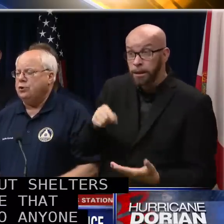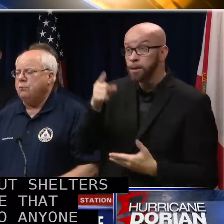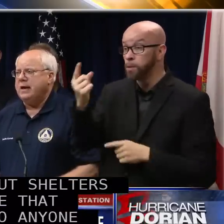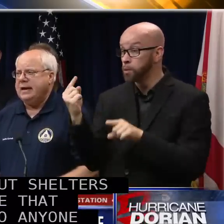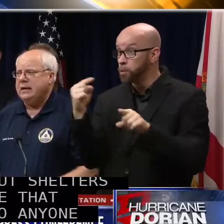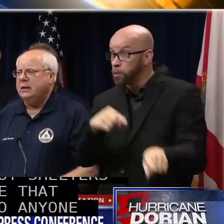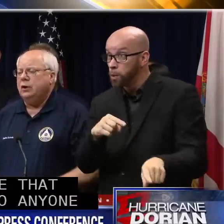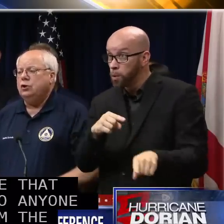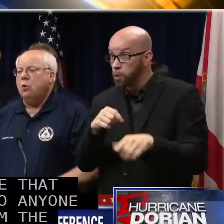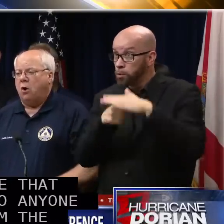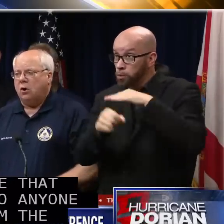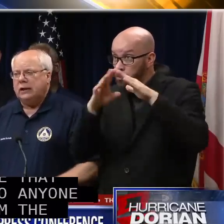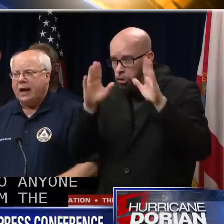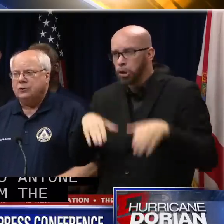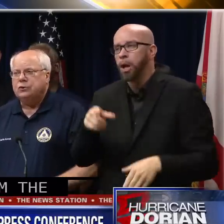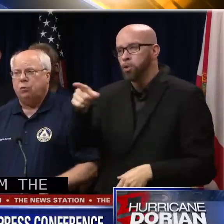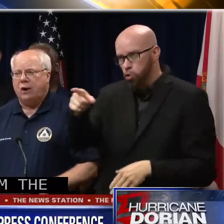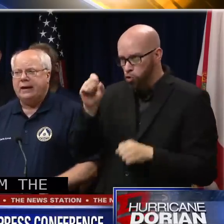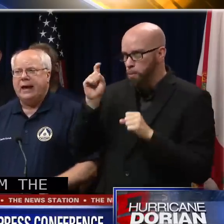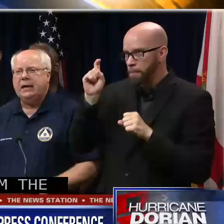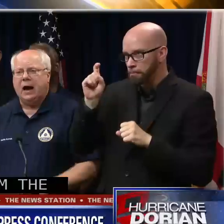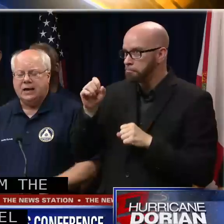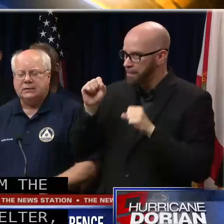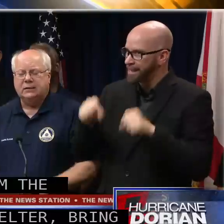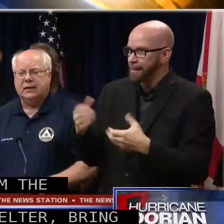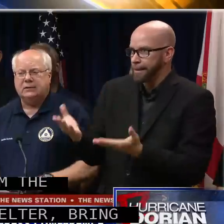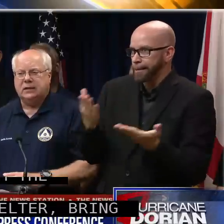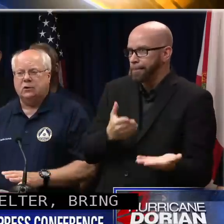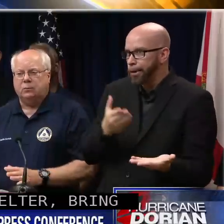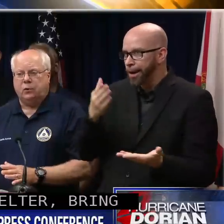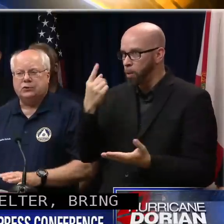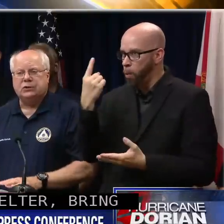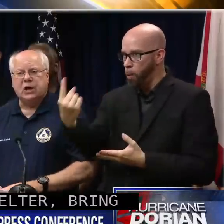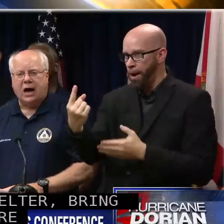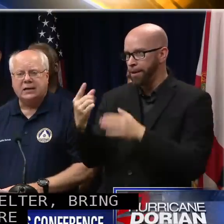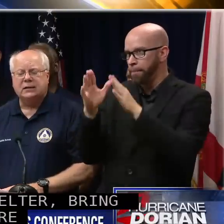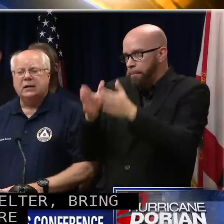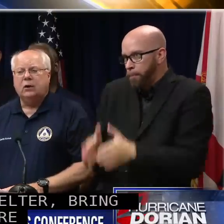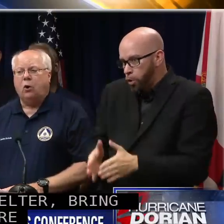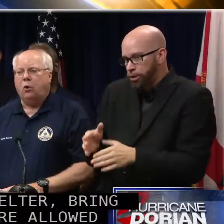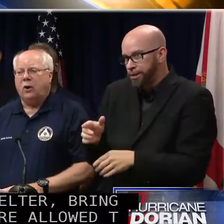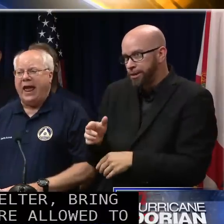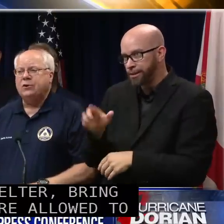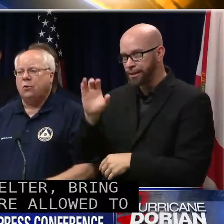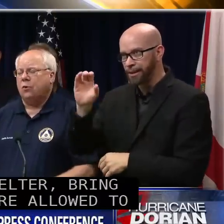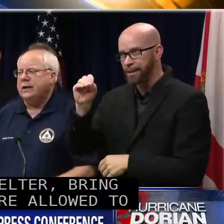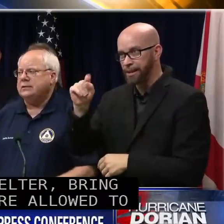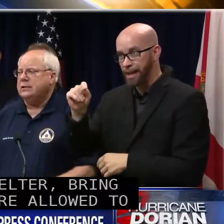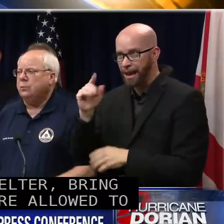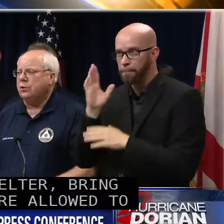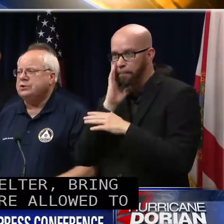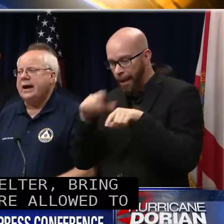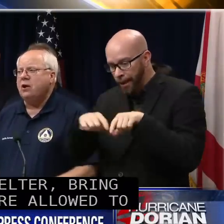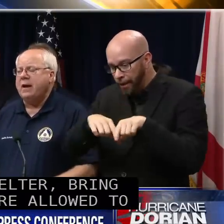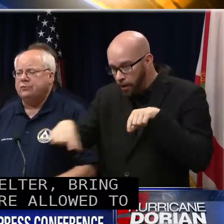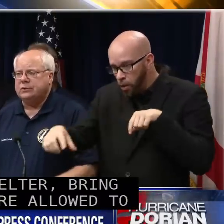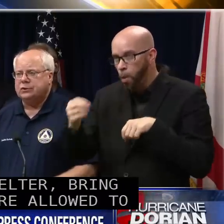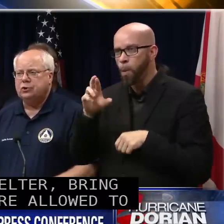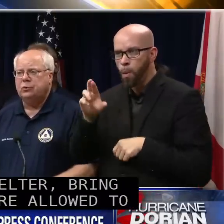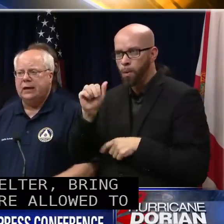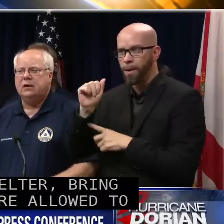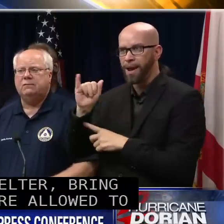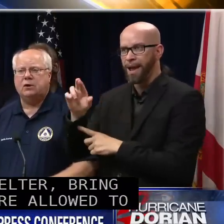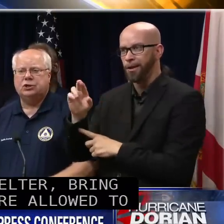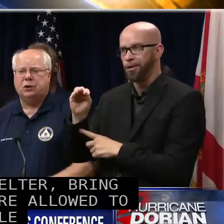shelter, bring your bedding. You are allowed to bring a cot, a single-person cot, or a single-person air